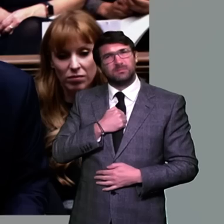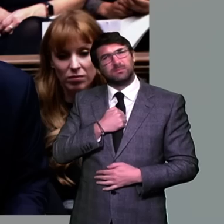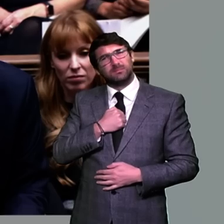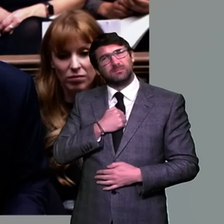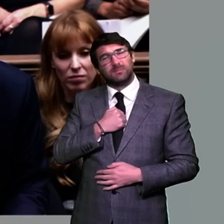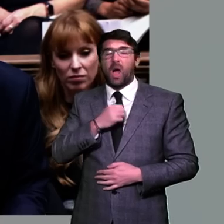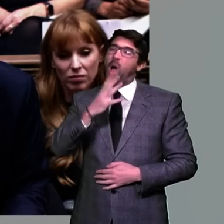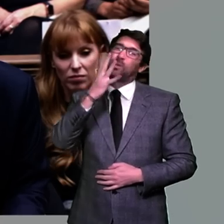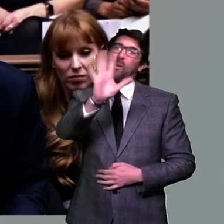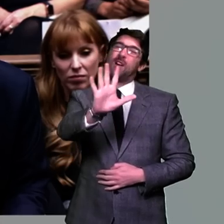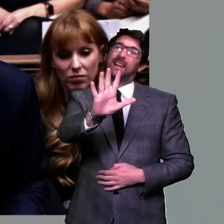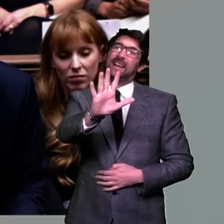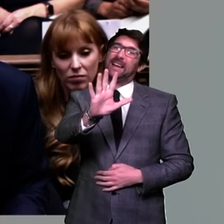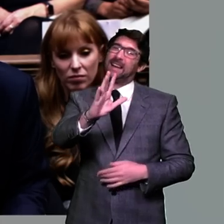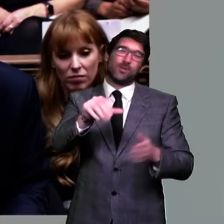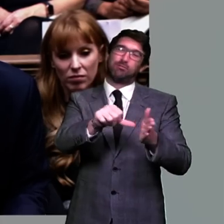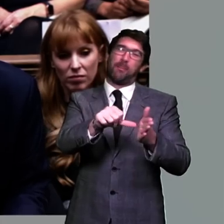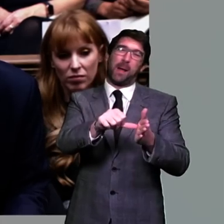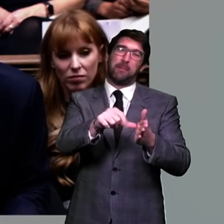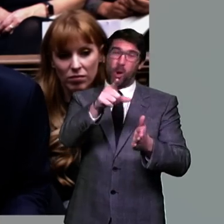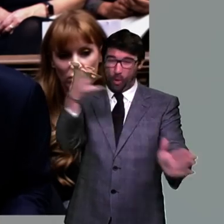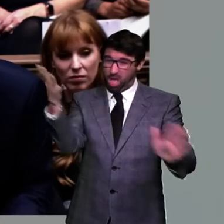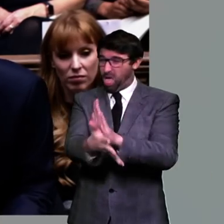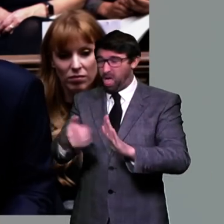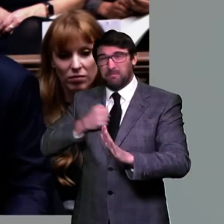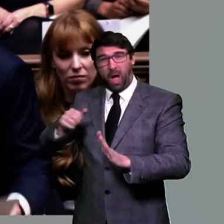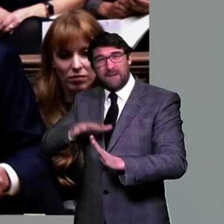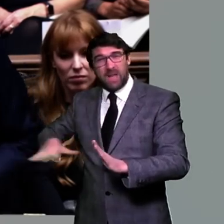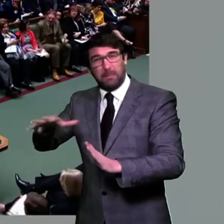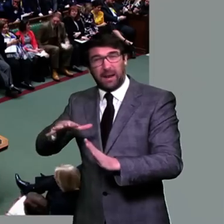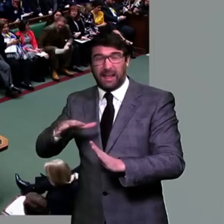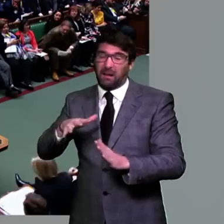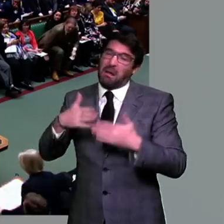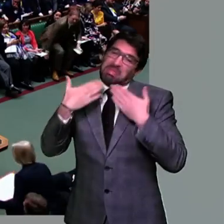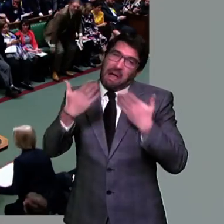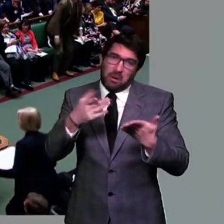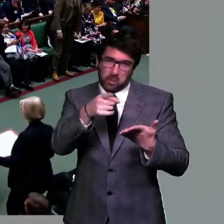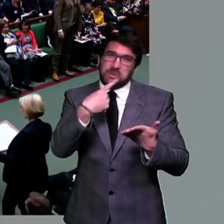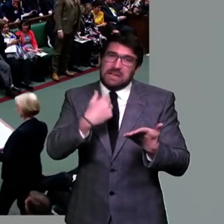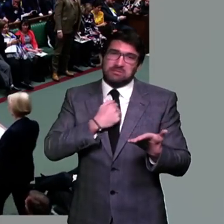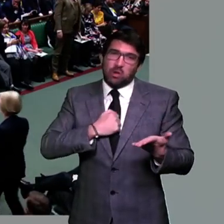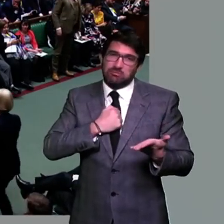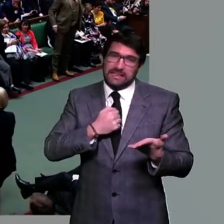That's all right, I don't mind financial ruin. At least she apologised. Prime Minister.